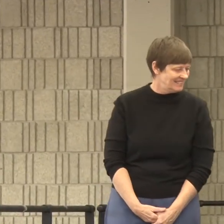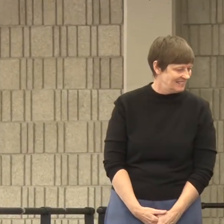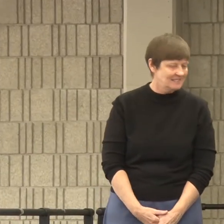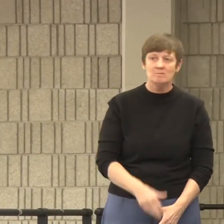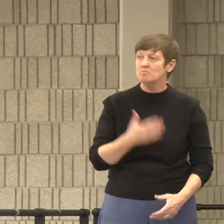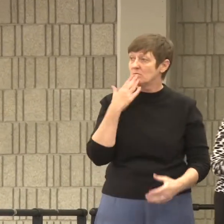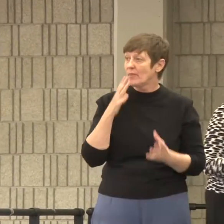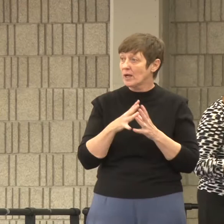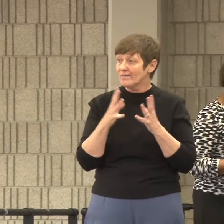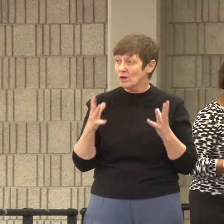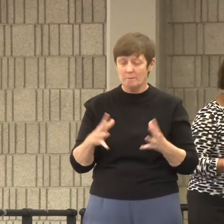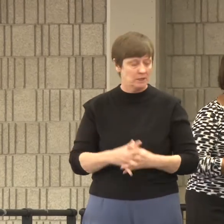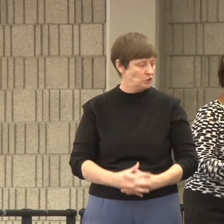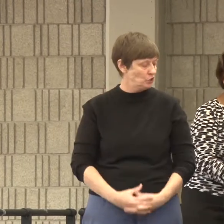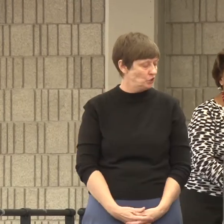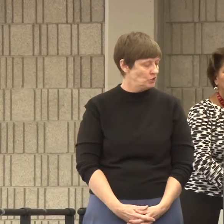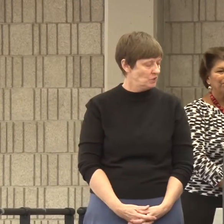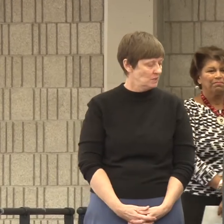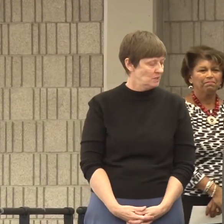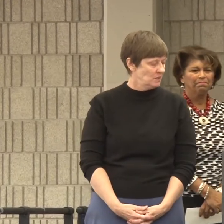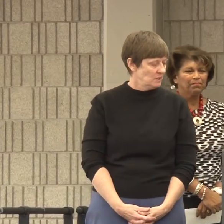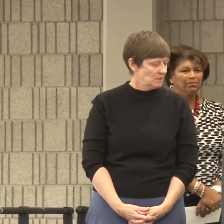Thank you very much.